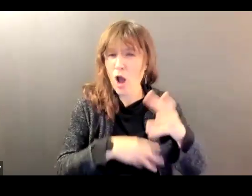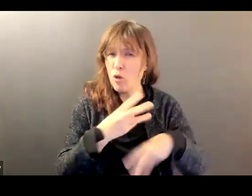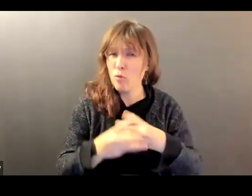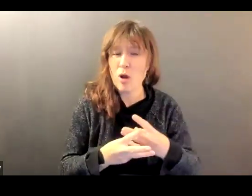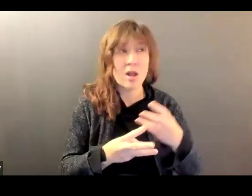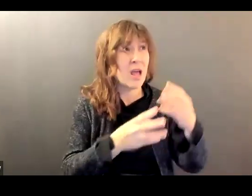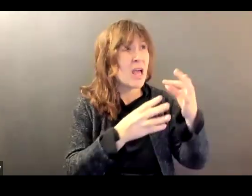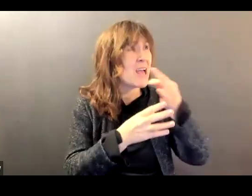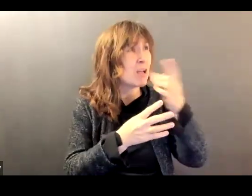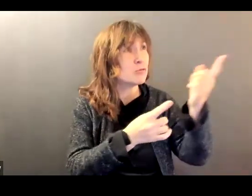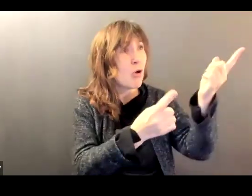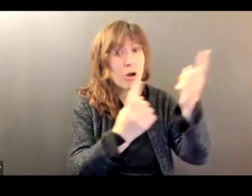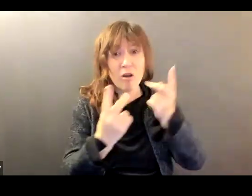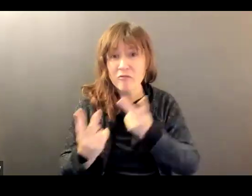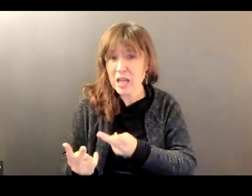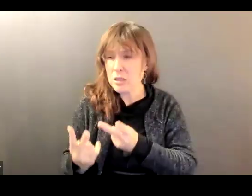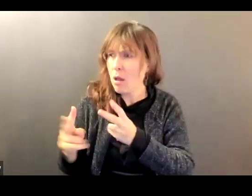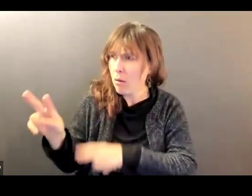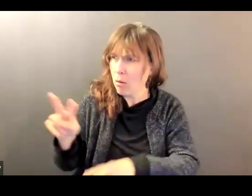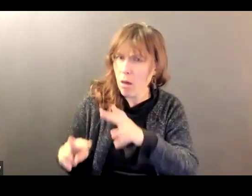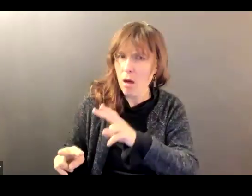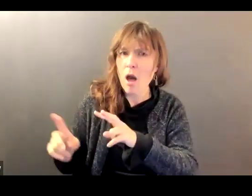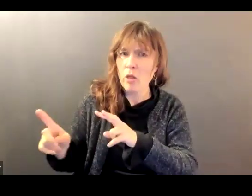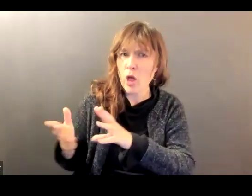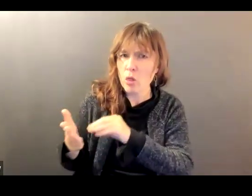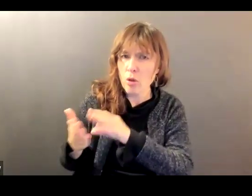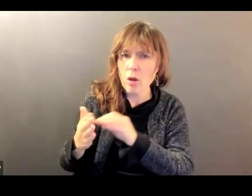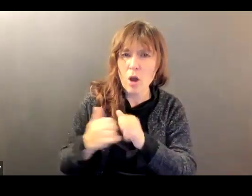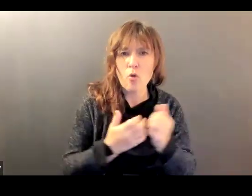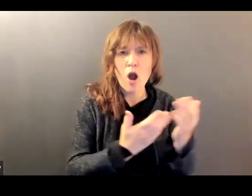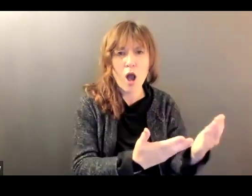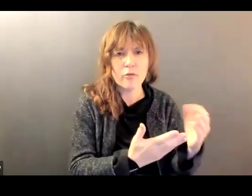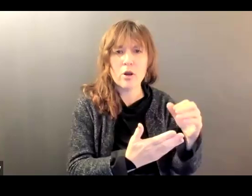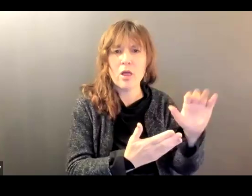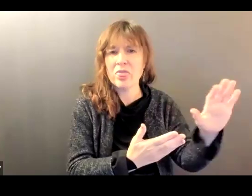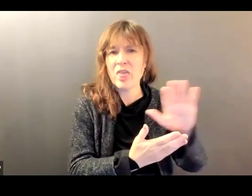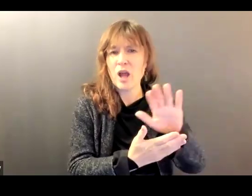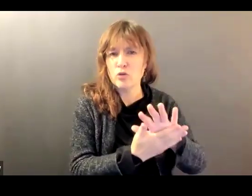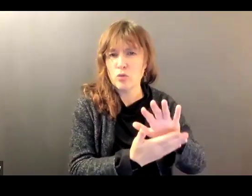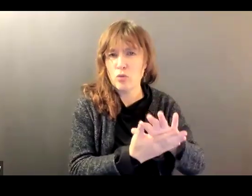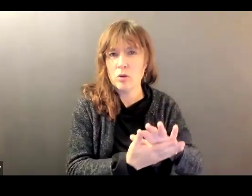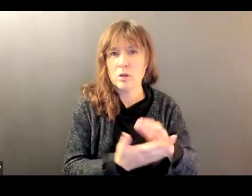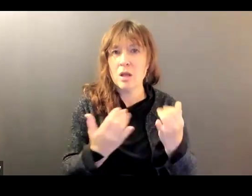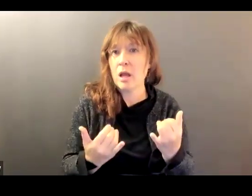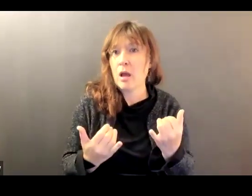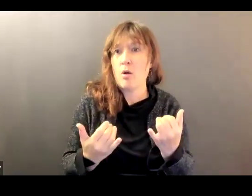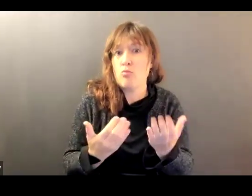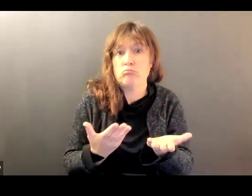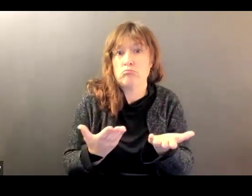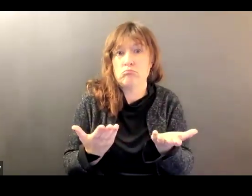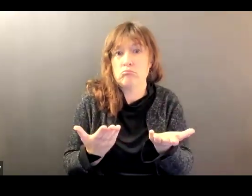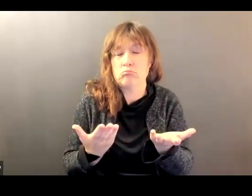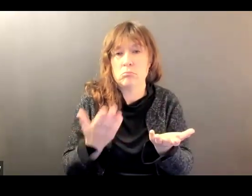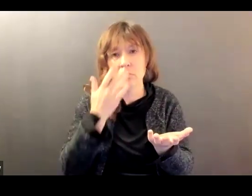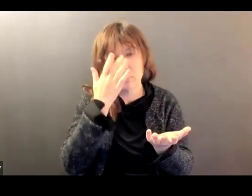traveled to the Henderson to learn how to offer real inclusion to their students. And now, because for whatever reason, I